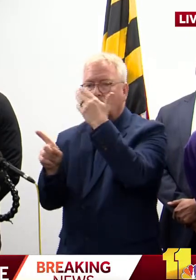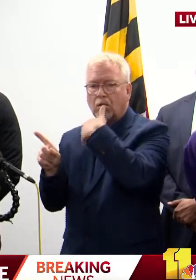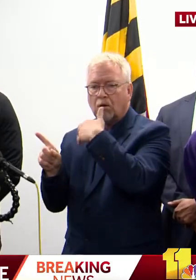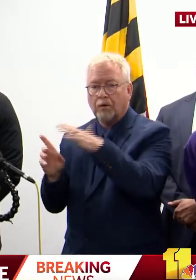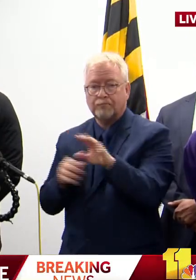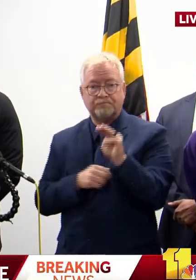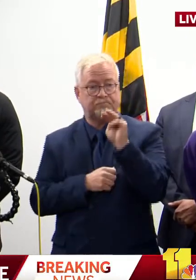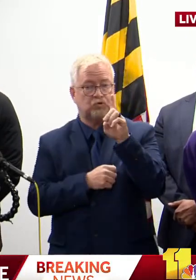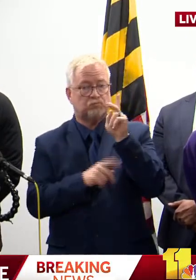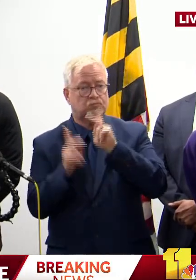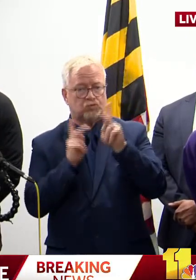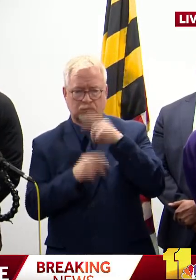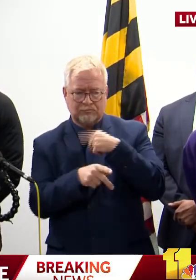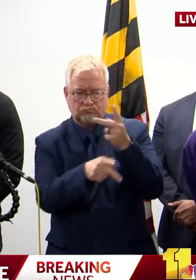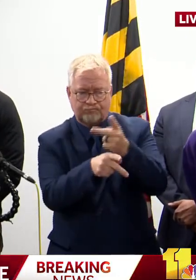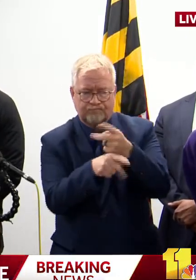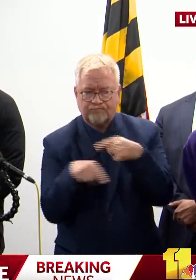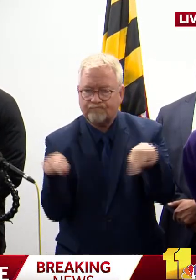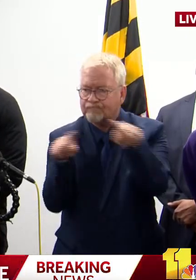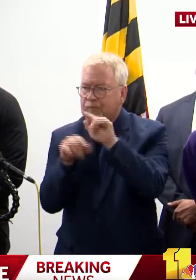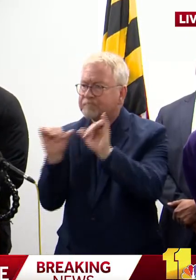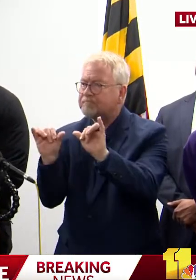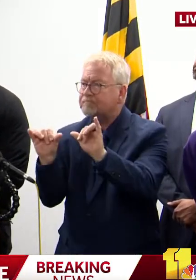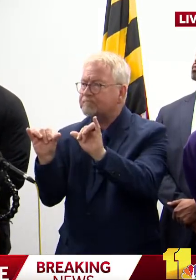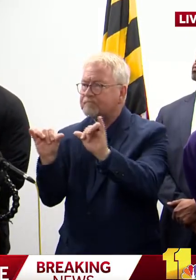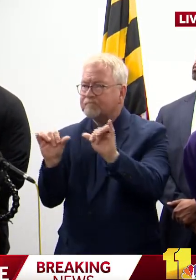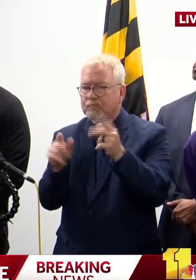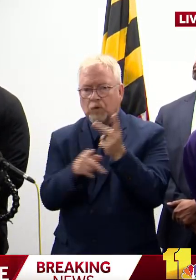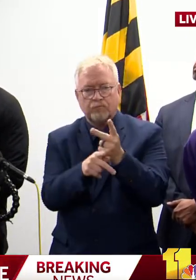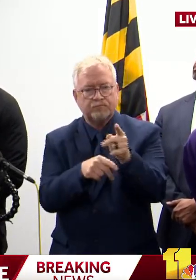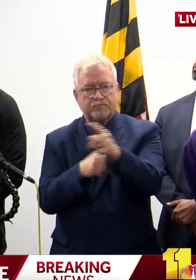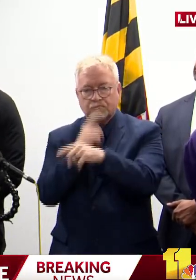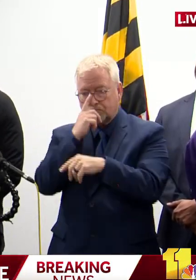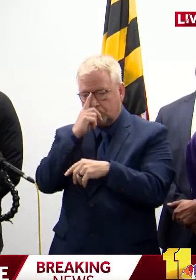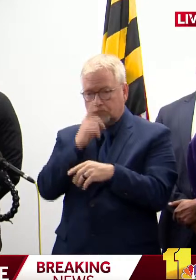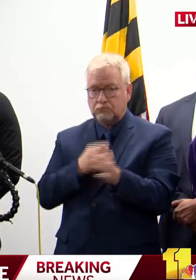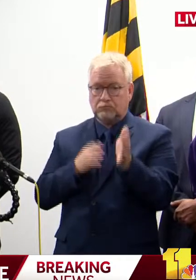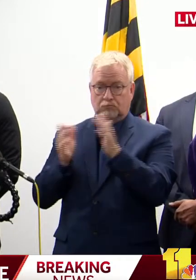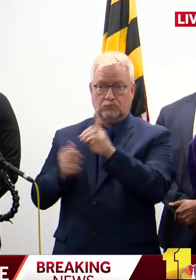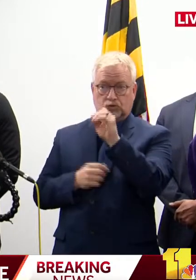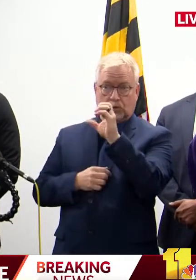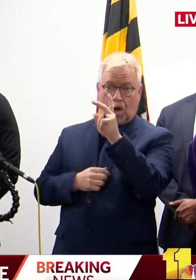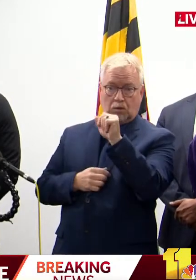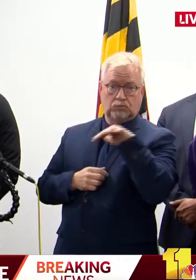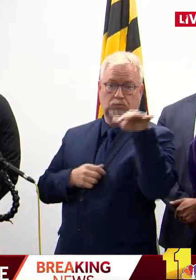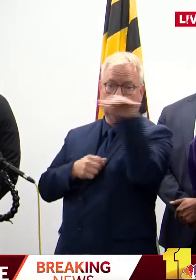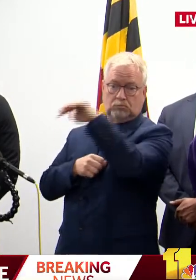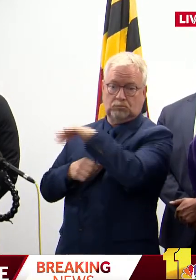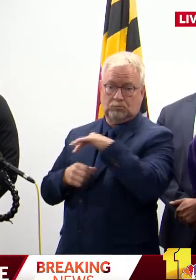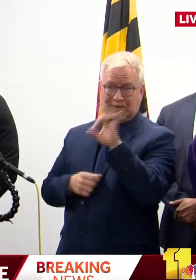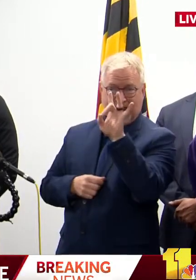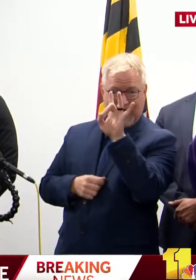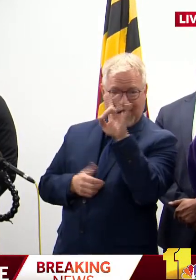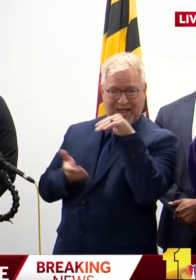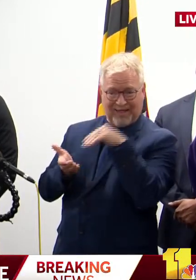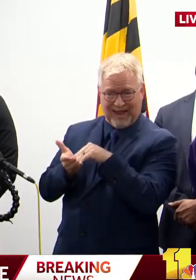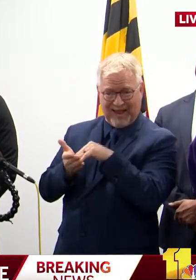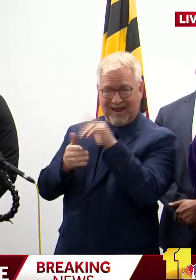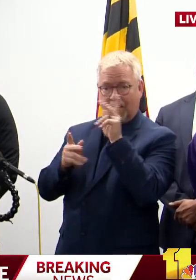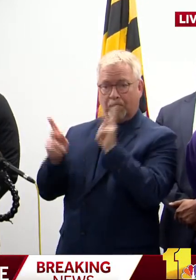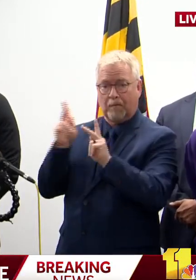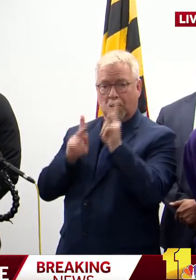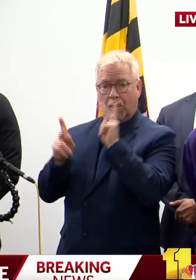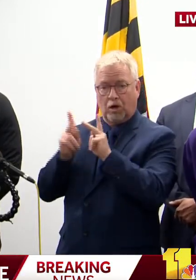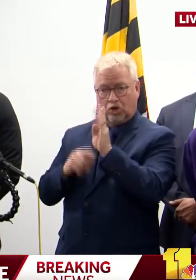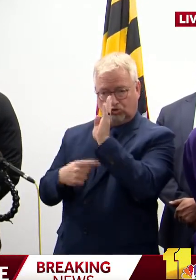people. At least 8,000 workers on the docks have jobs that have been directly affected